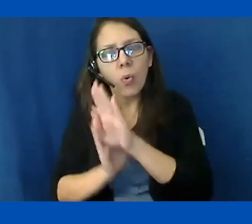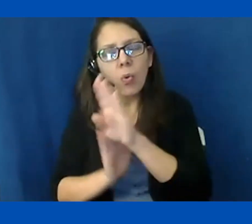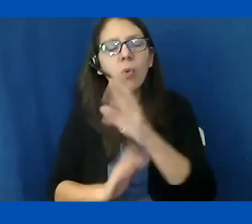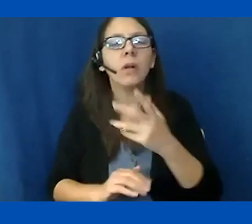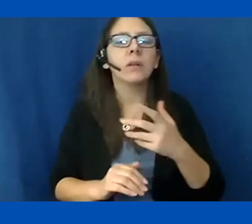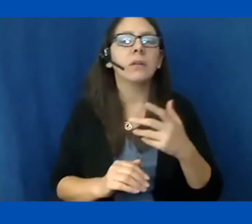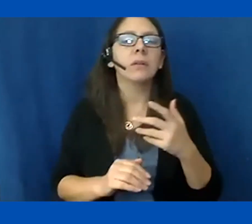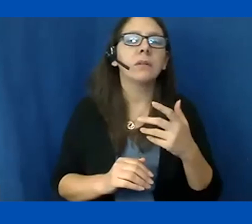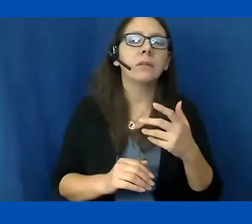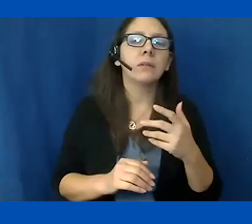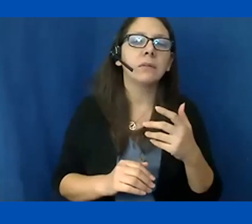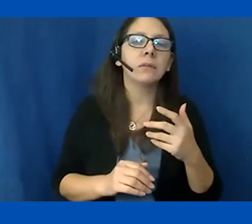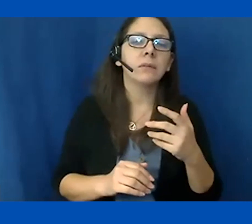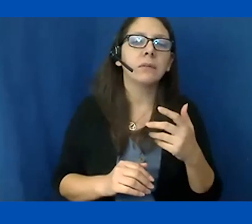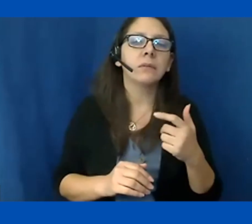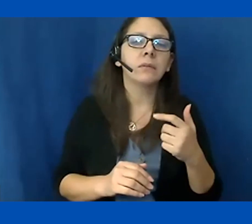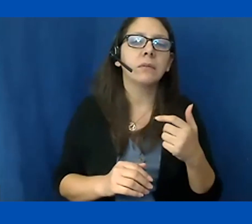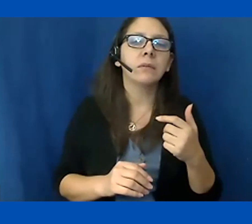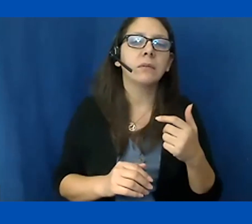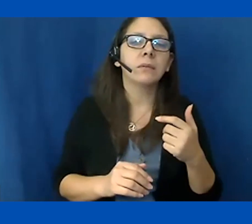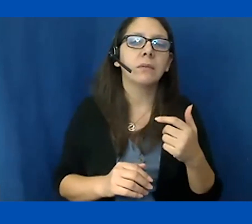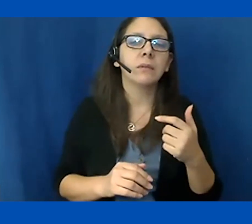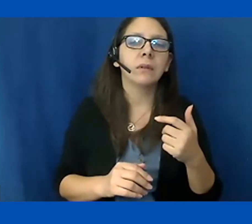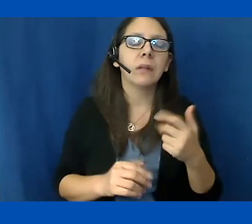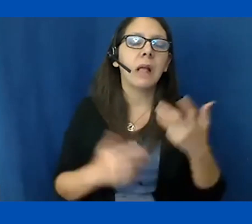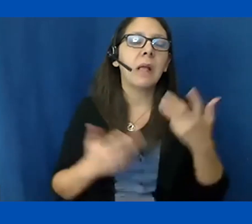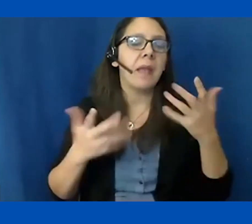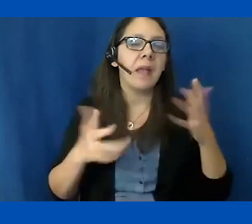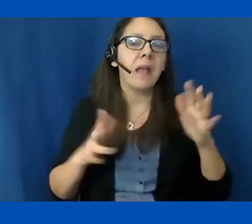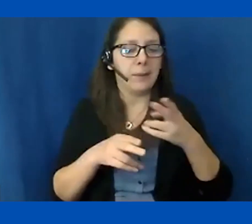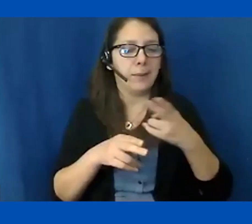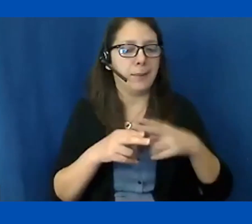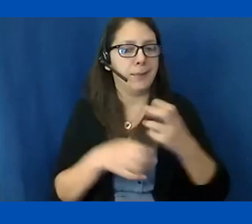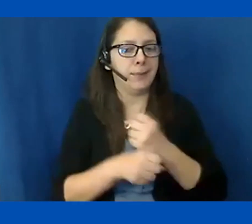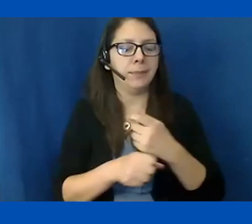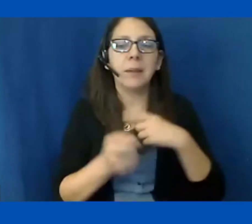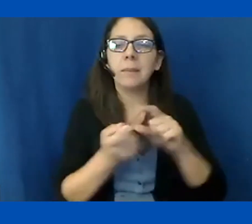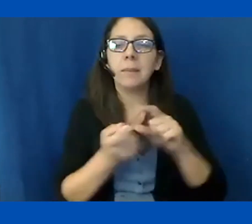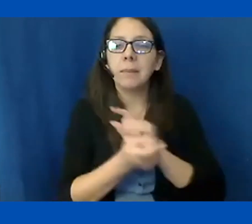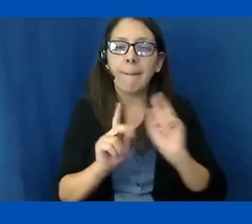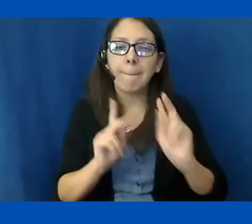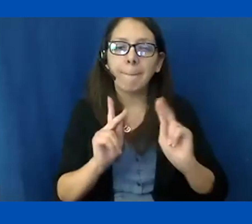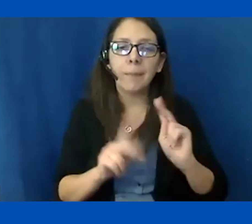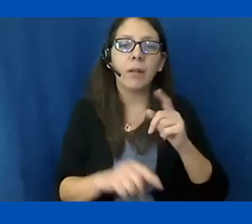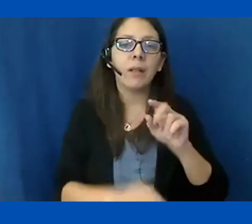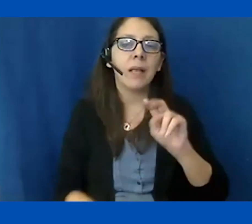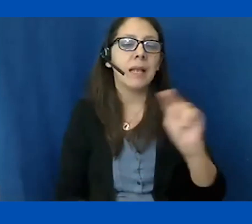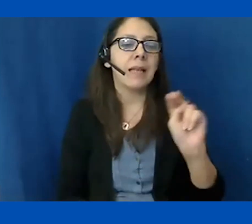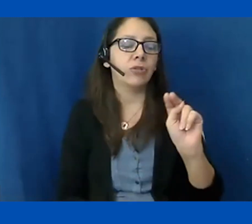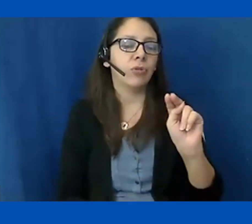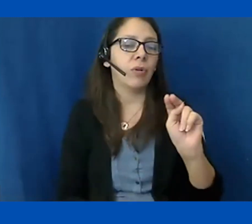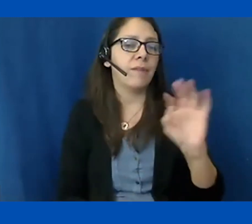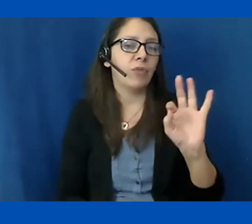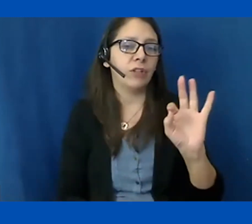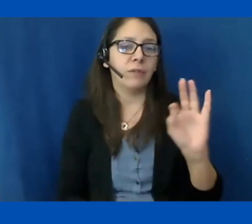I just, you know, quick side, I met some people in the National Federation of the Blind. Shameless plug, I'm